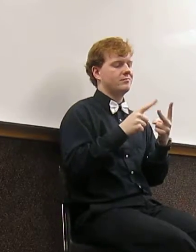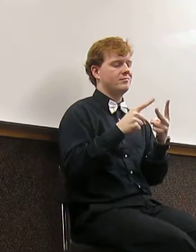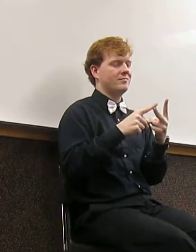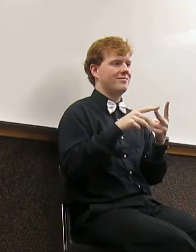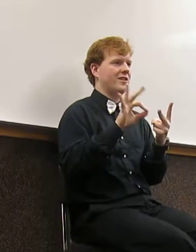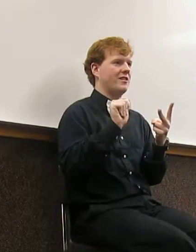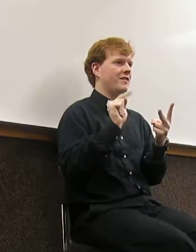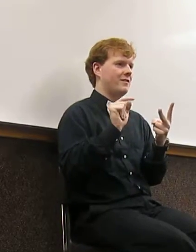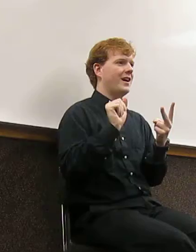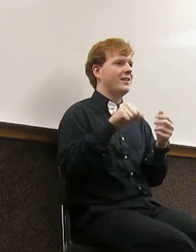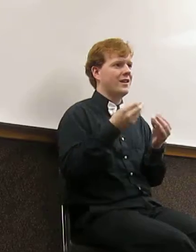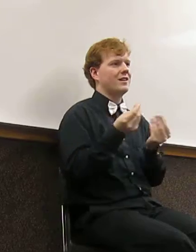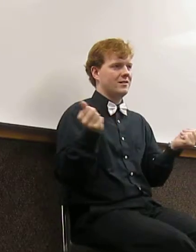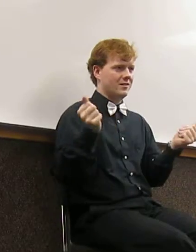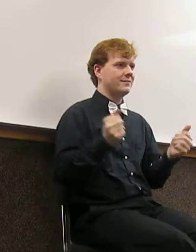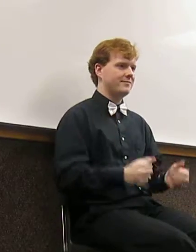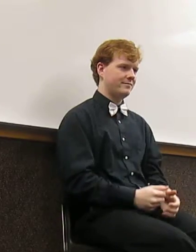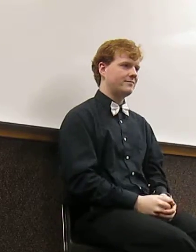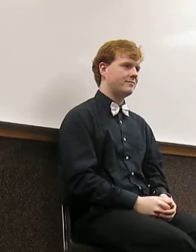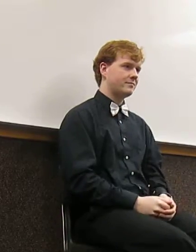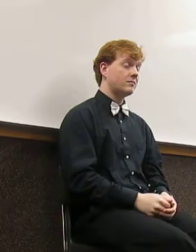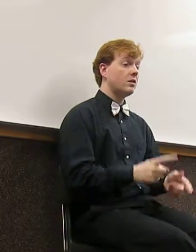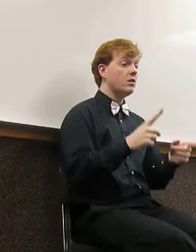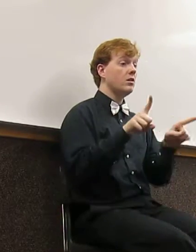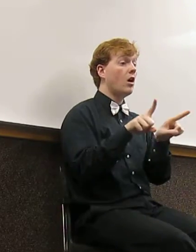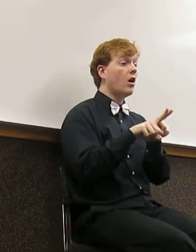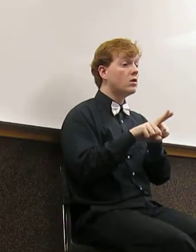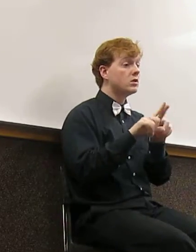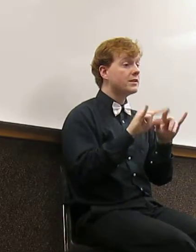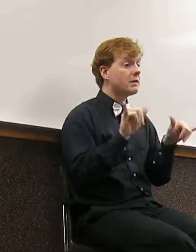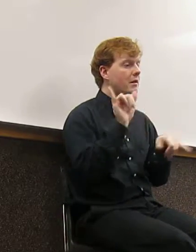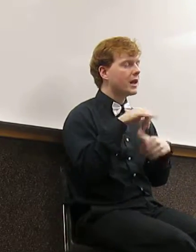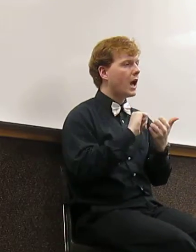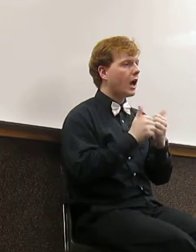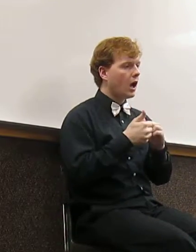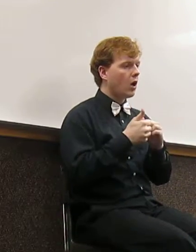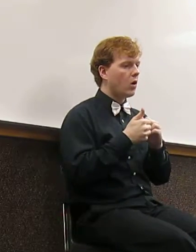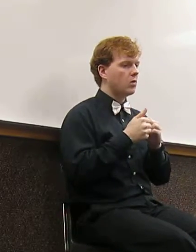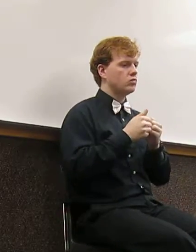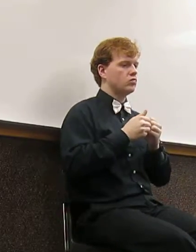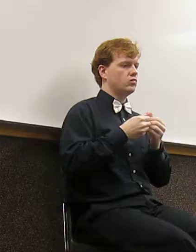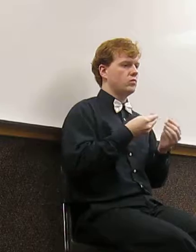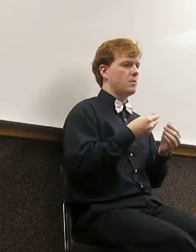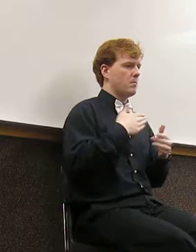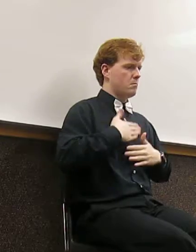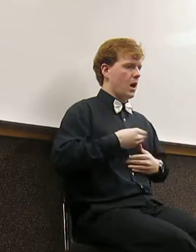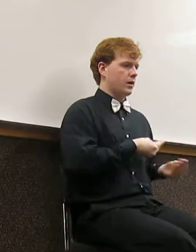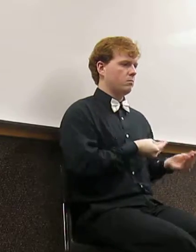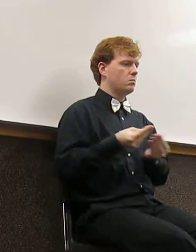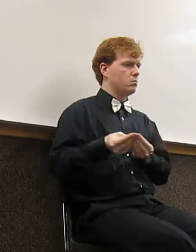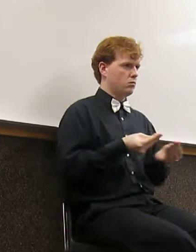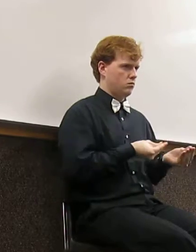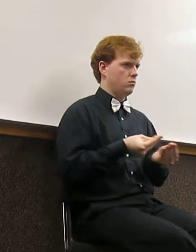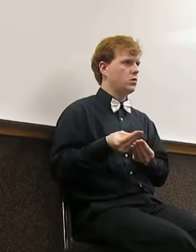It also hints to how they travel. So water soluble vitamins dissolve in water and travel in water